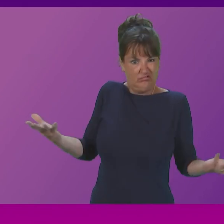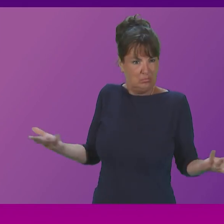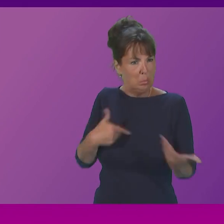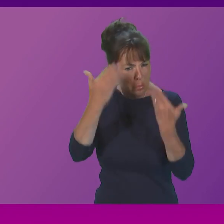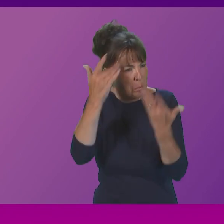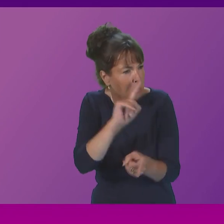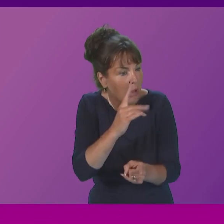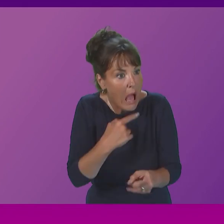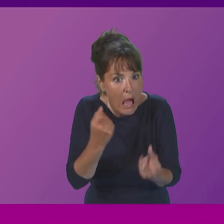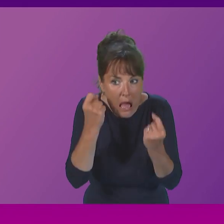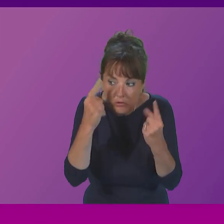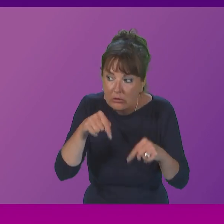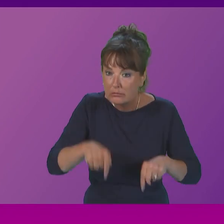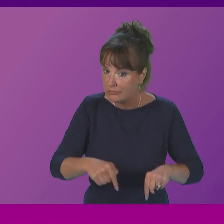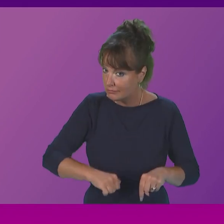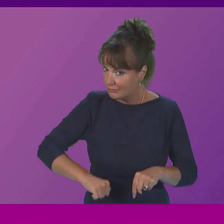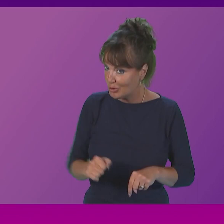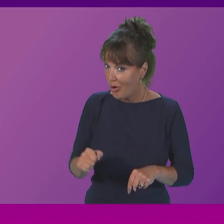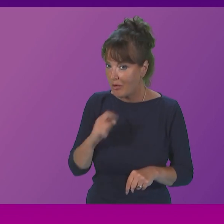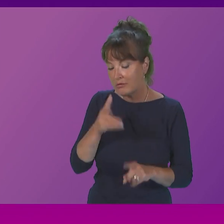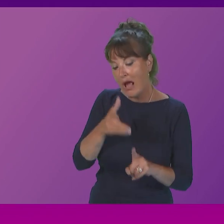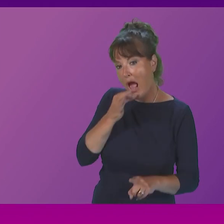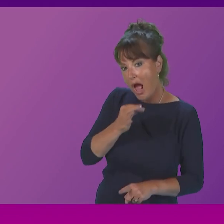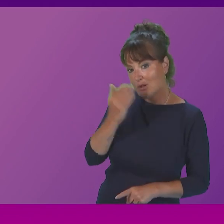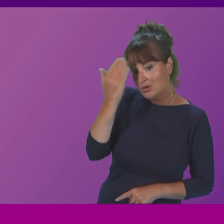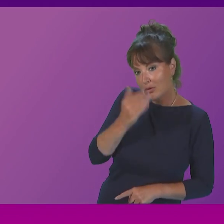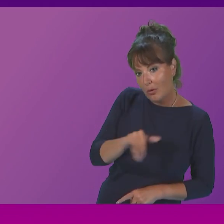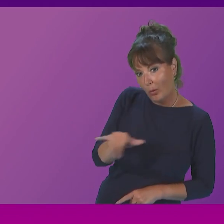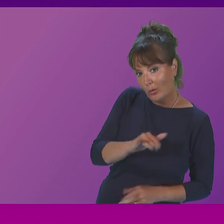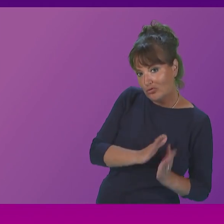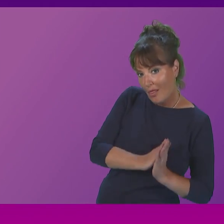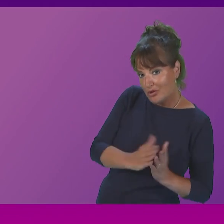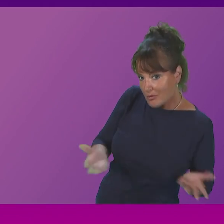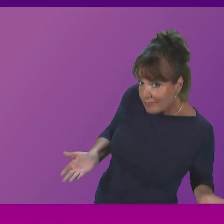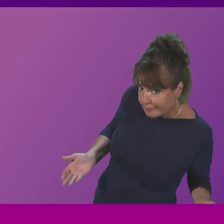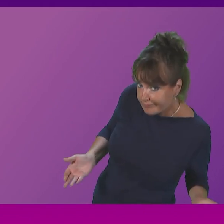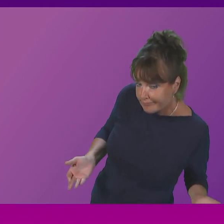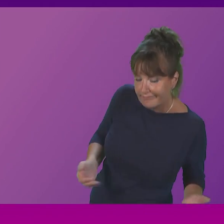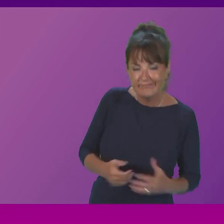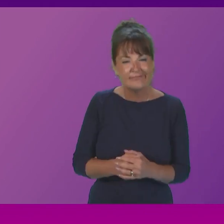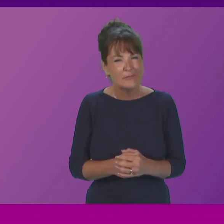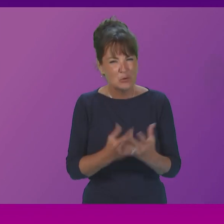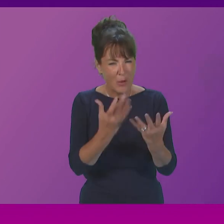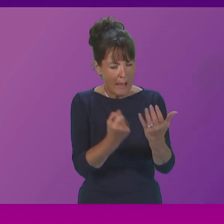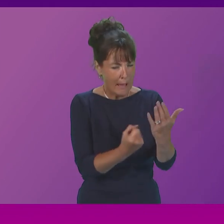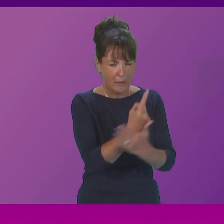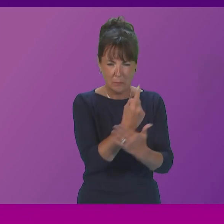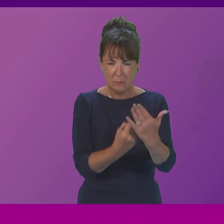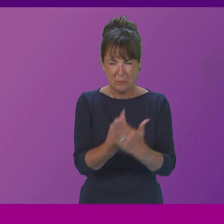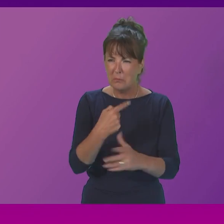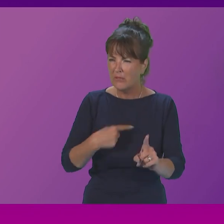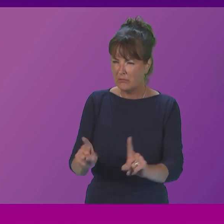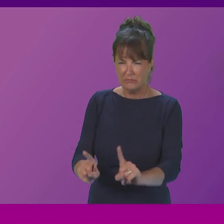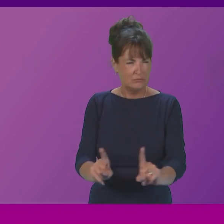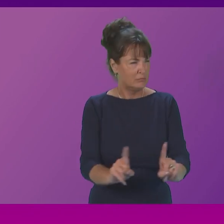didn't realise how people identify you, you know. So there was all these sort of things that I was just